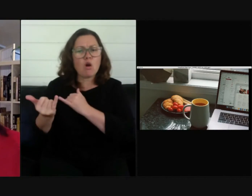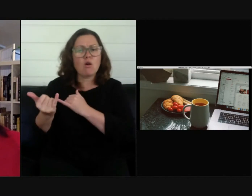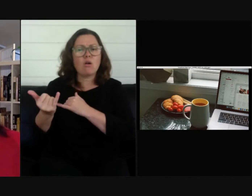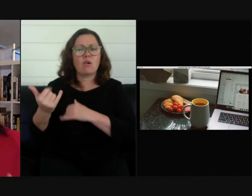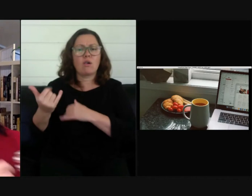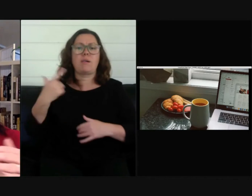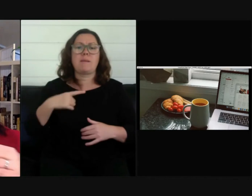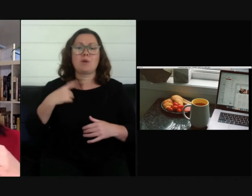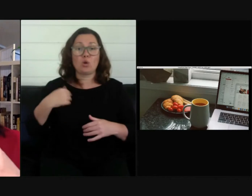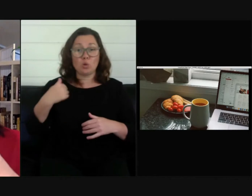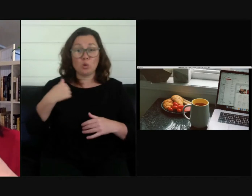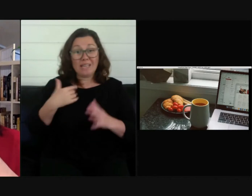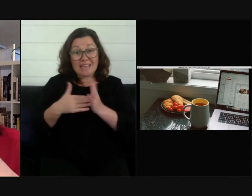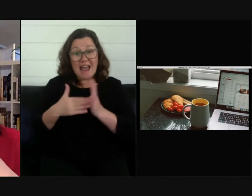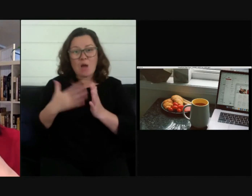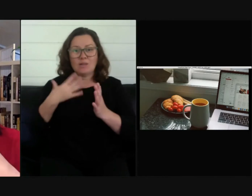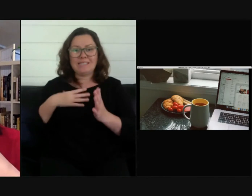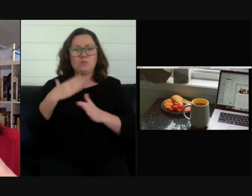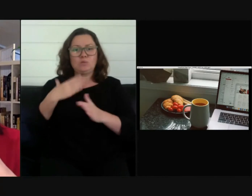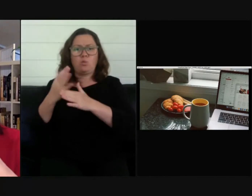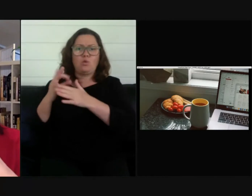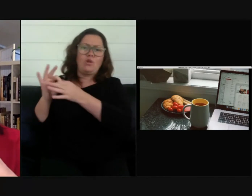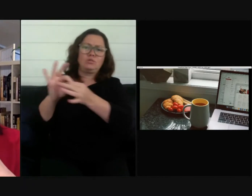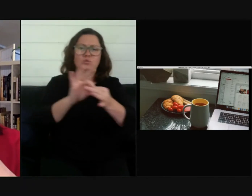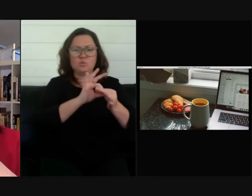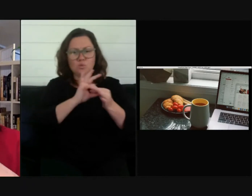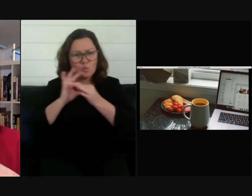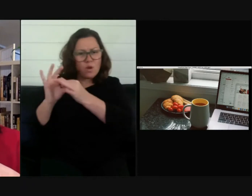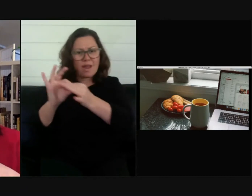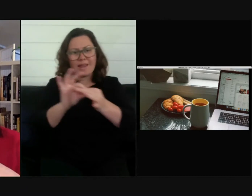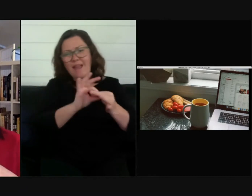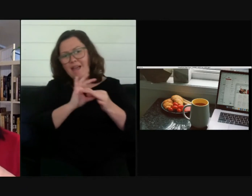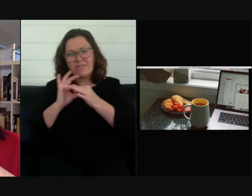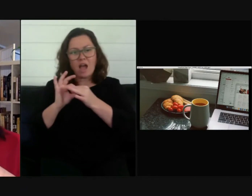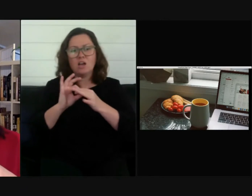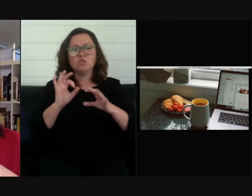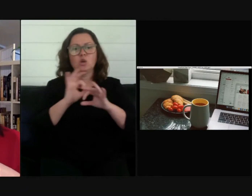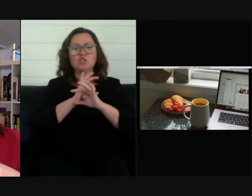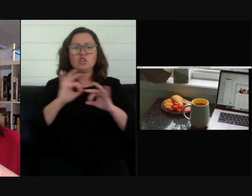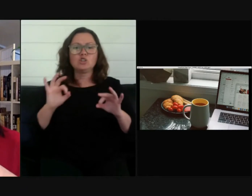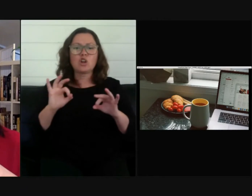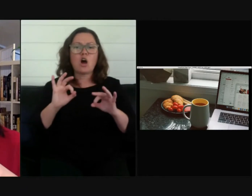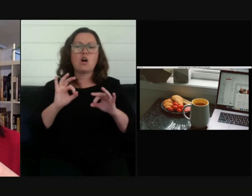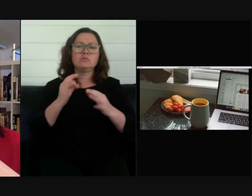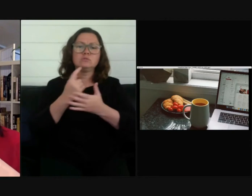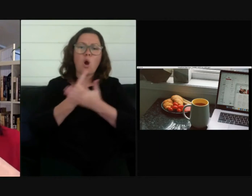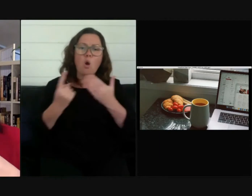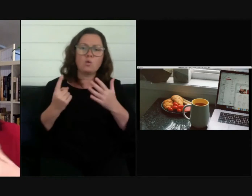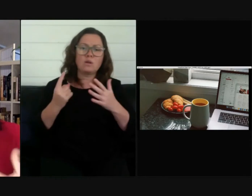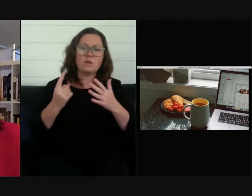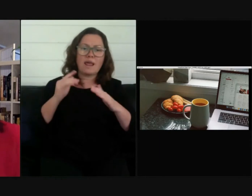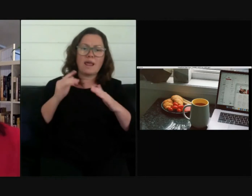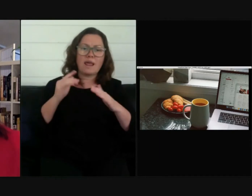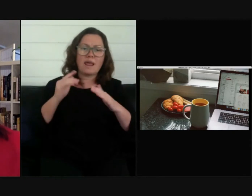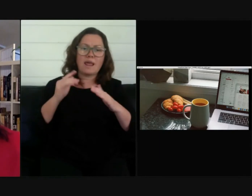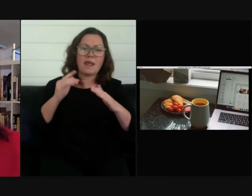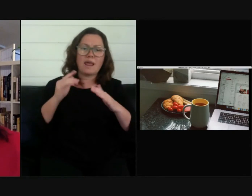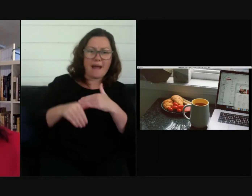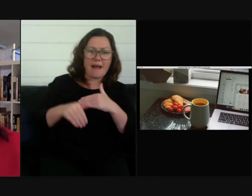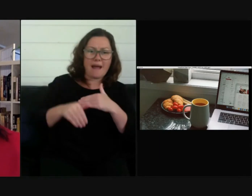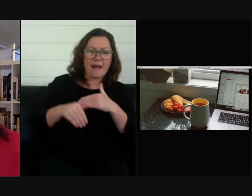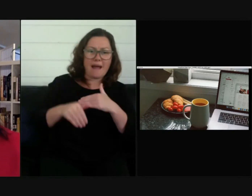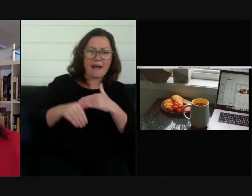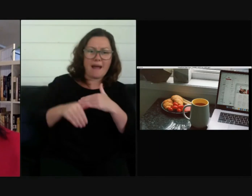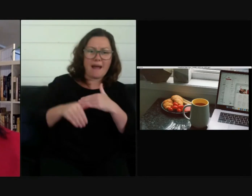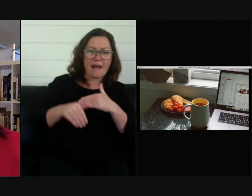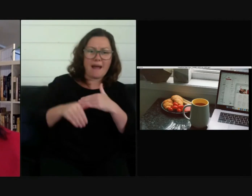And it's not just about the disparity between client and, you know,